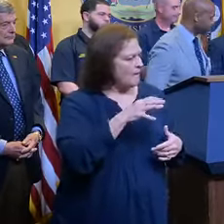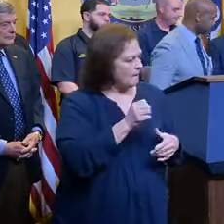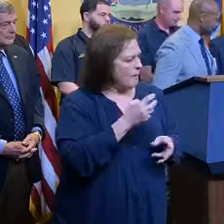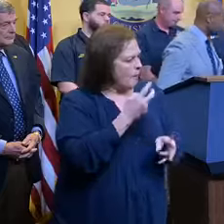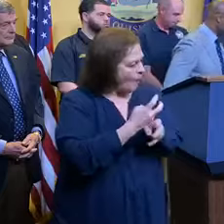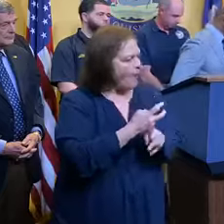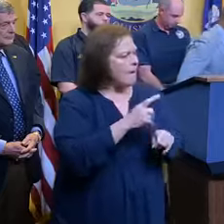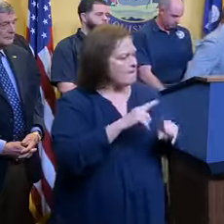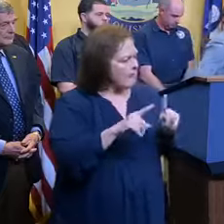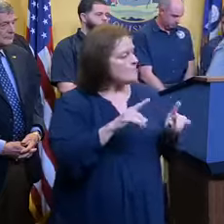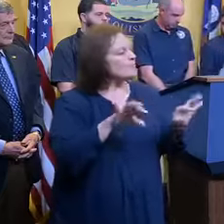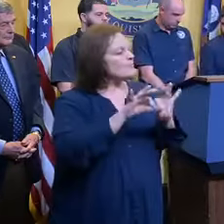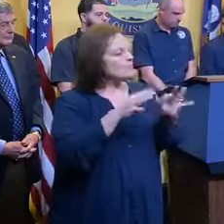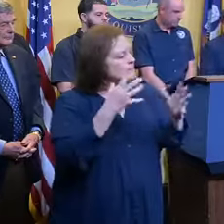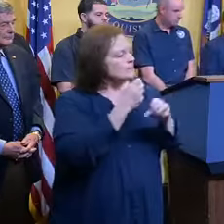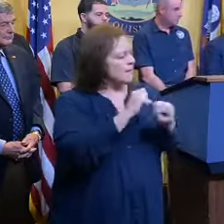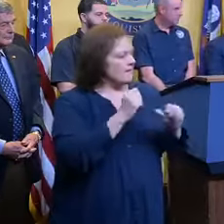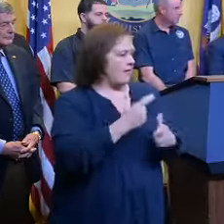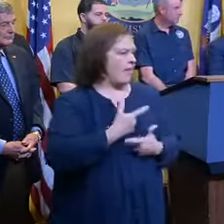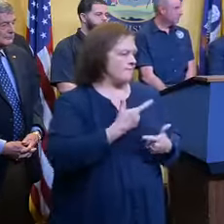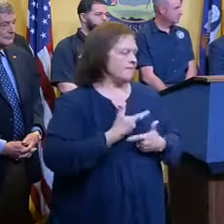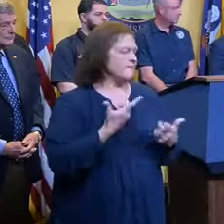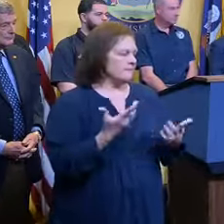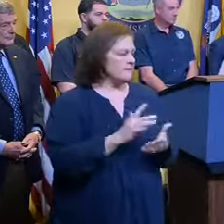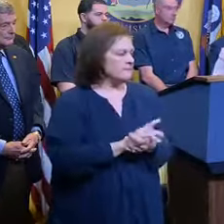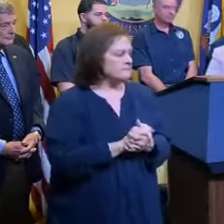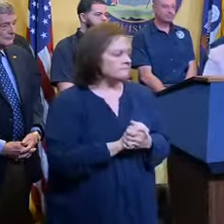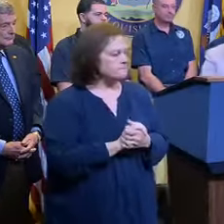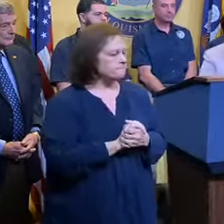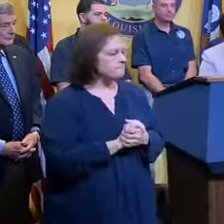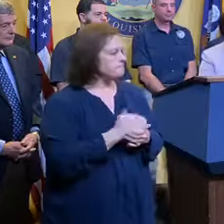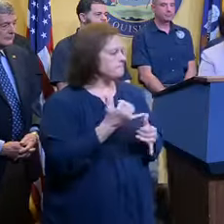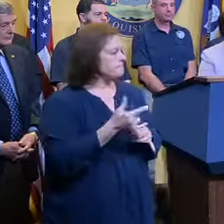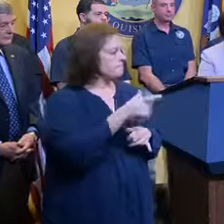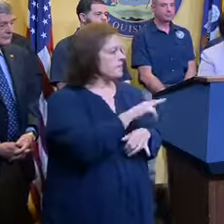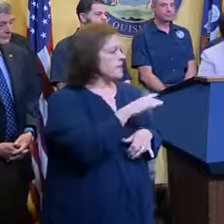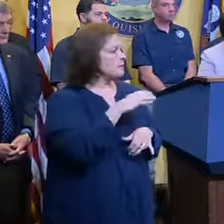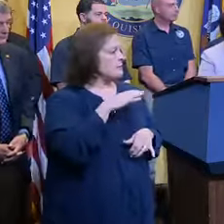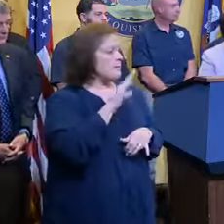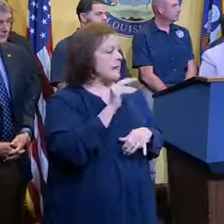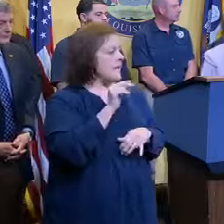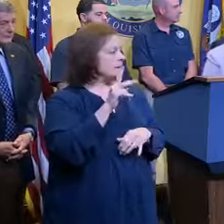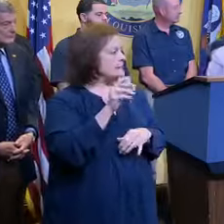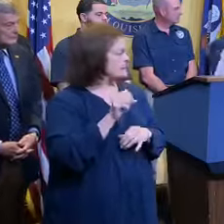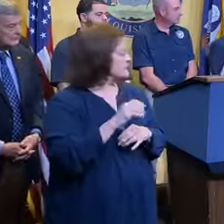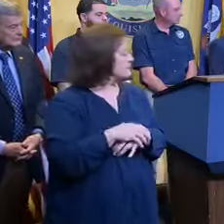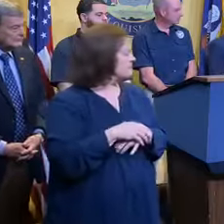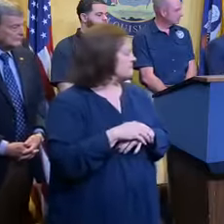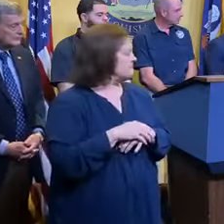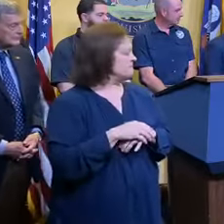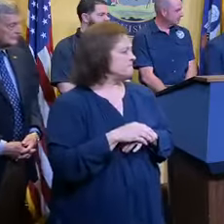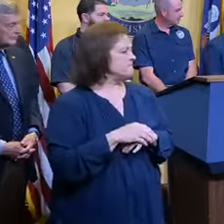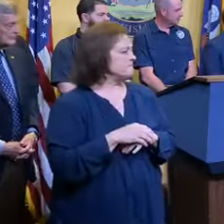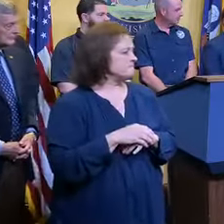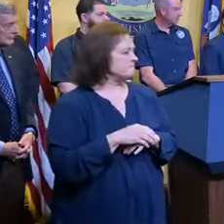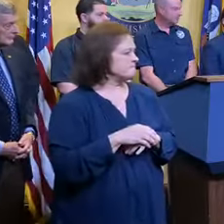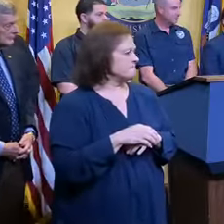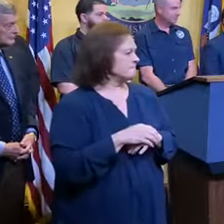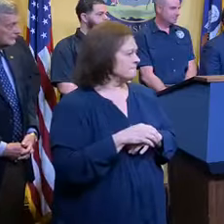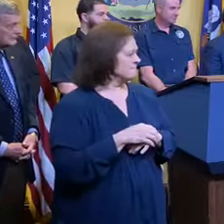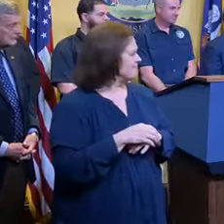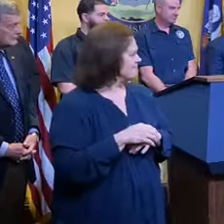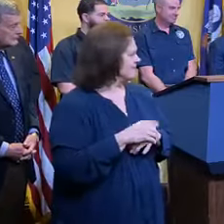Thank you so much, Councilman. Points right on, as always. And I'm gonna call up Councilman Banks. Call him a